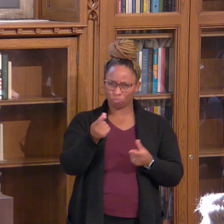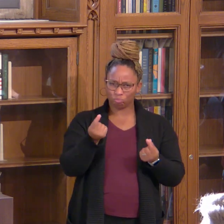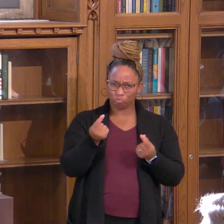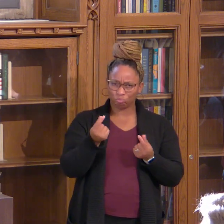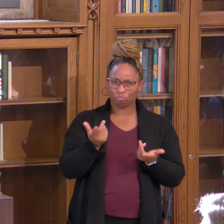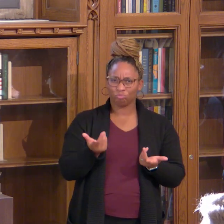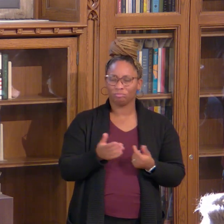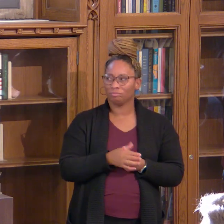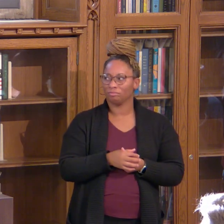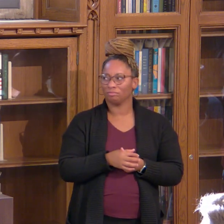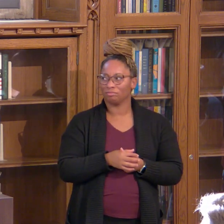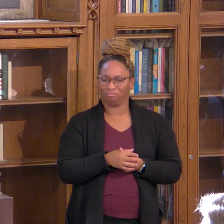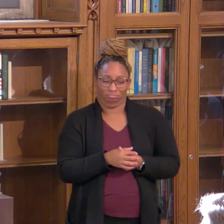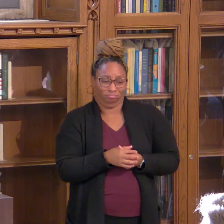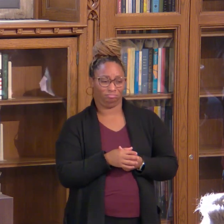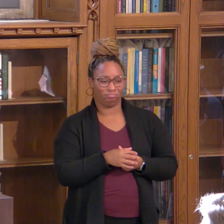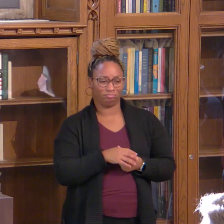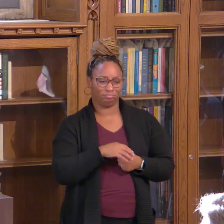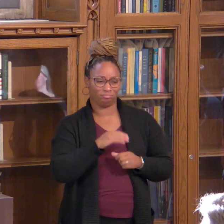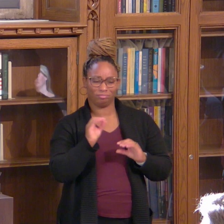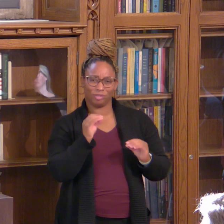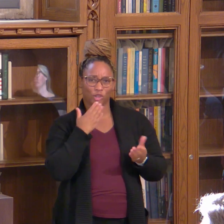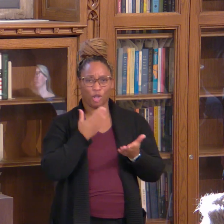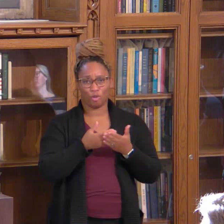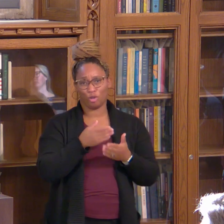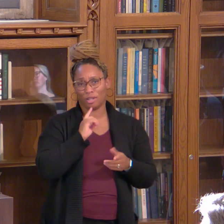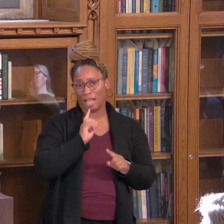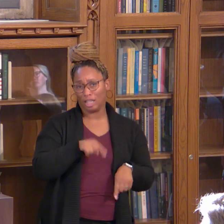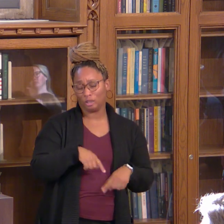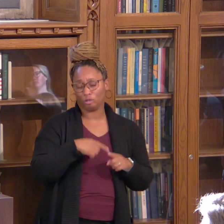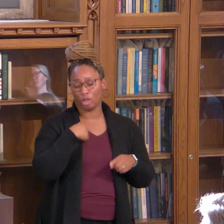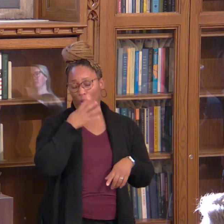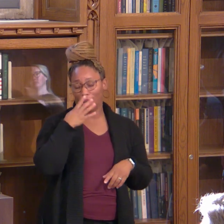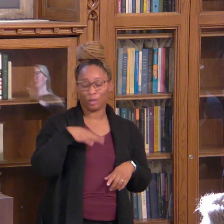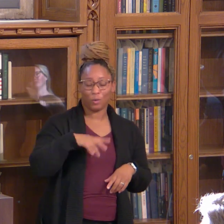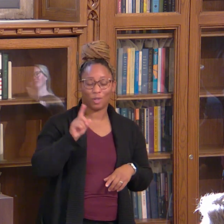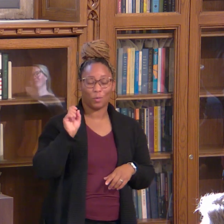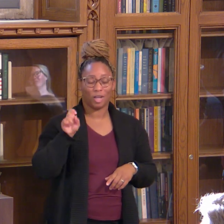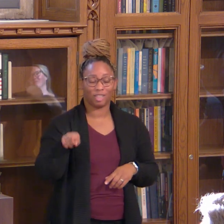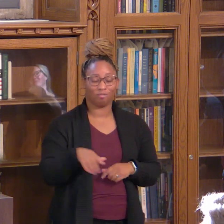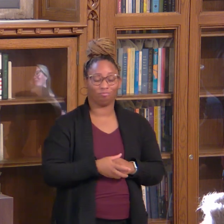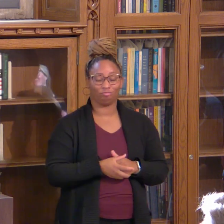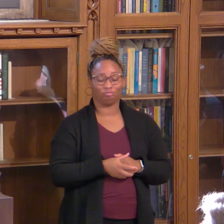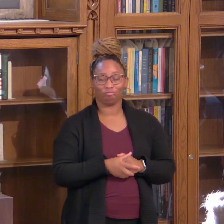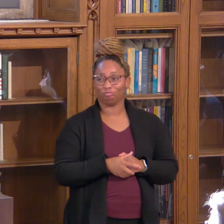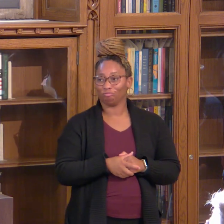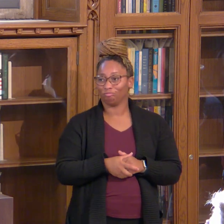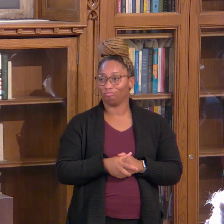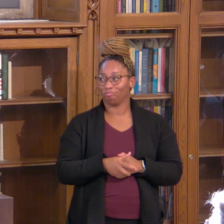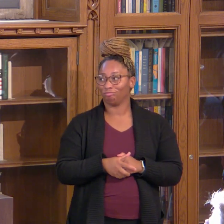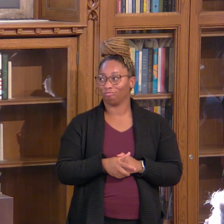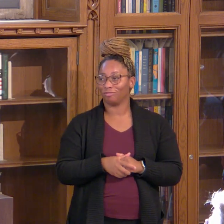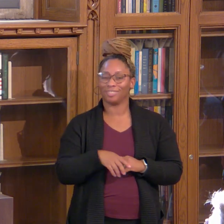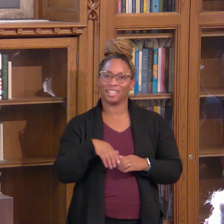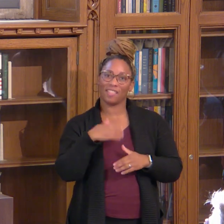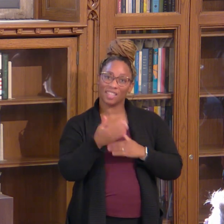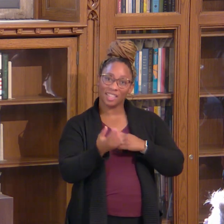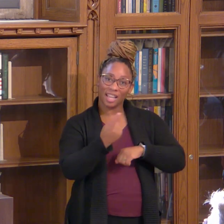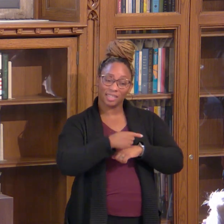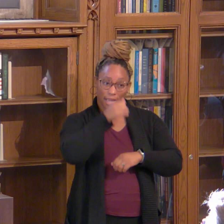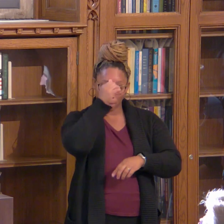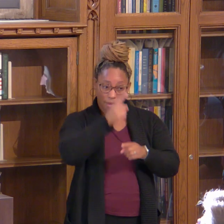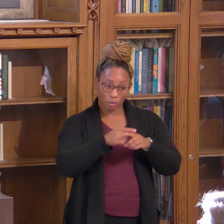summer I really had no suitable answer so I ignored the question the next day he